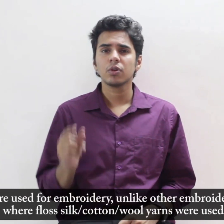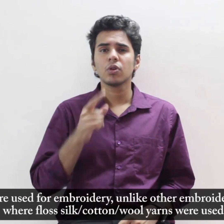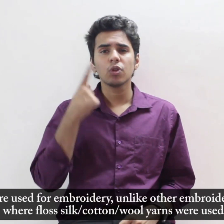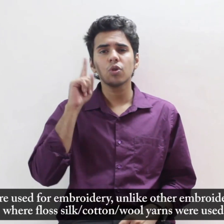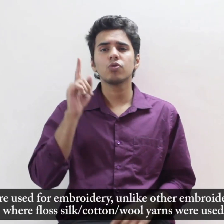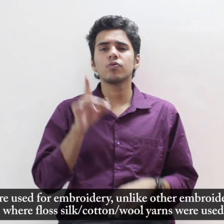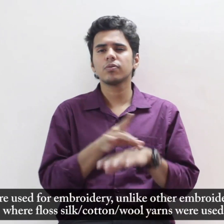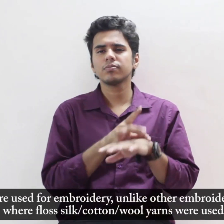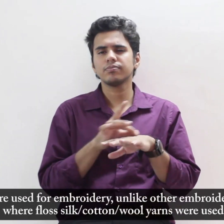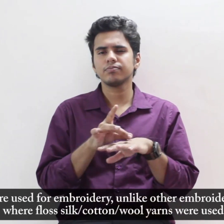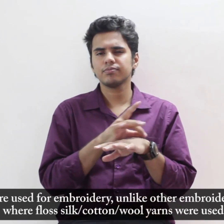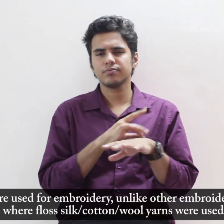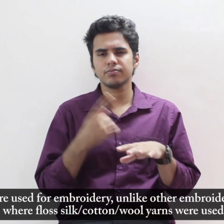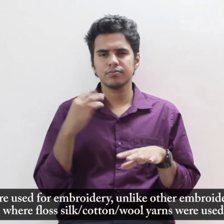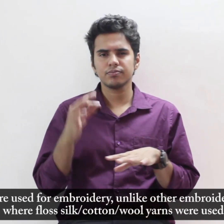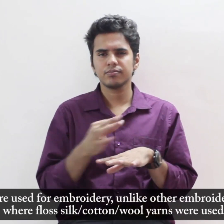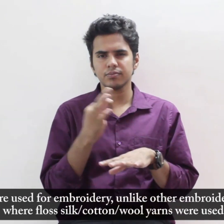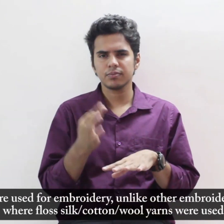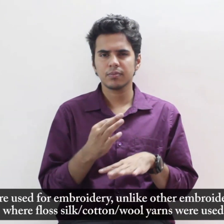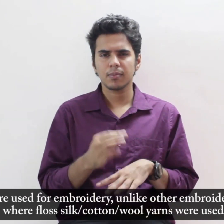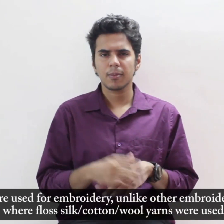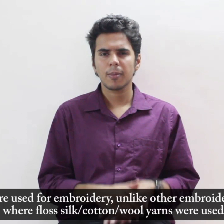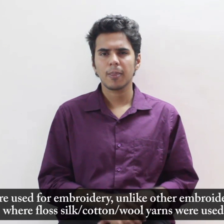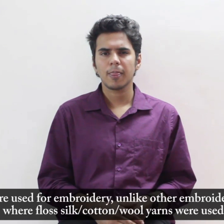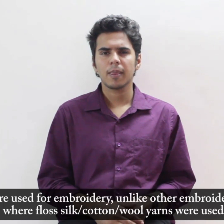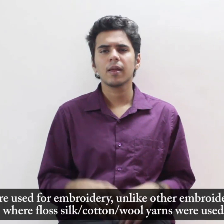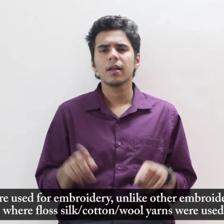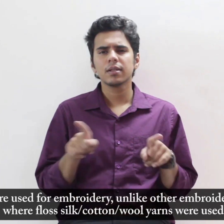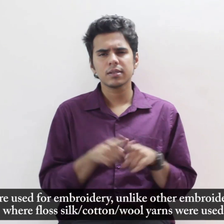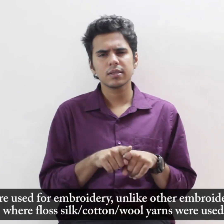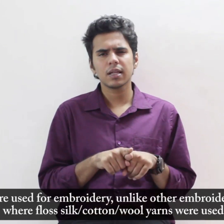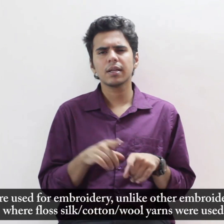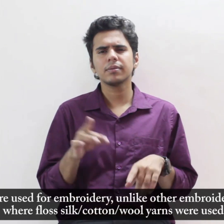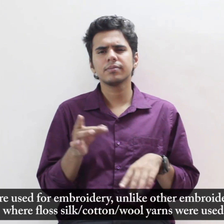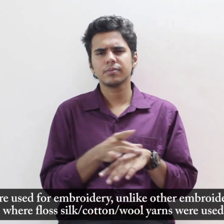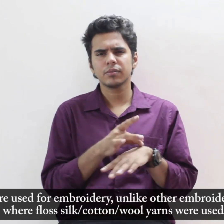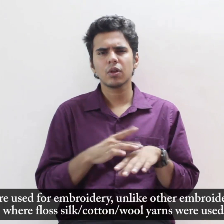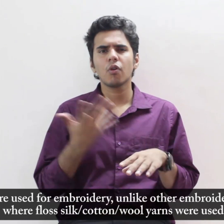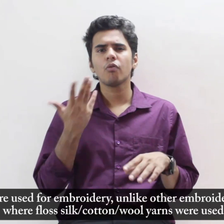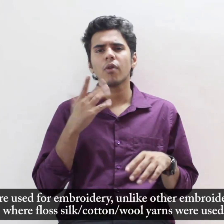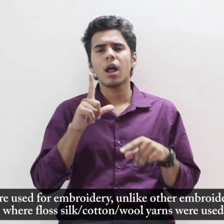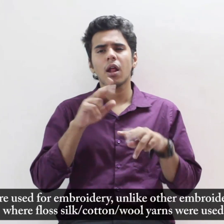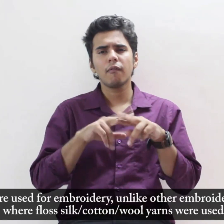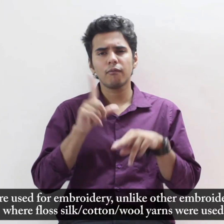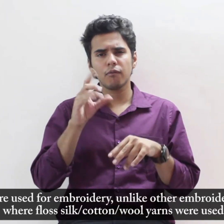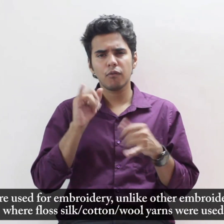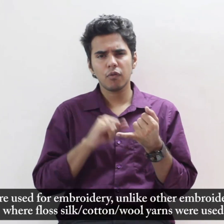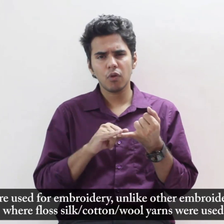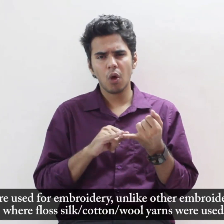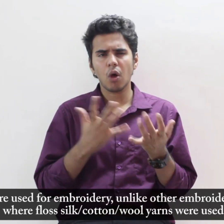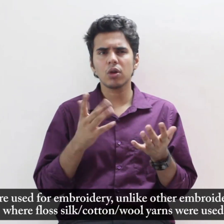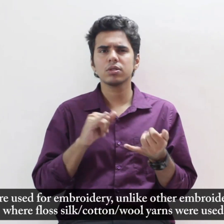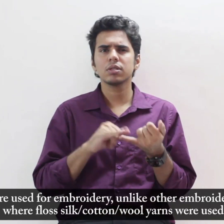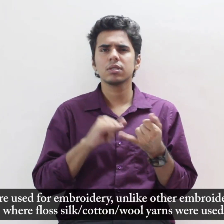were used for embroidery, unlike other embroideries where floss silk, cotton, wool yarns were used.